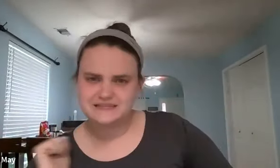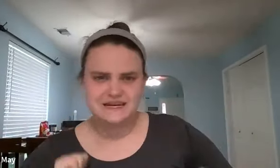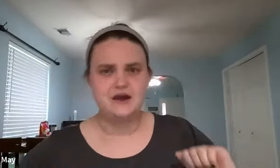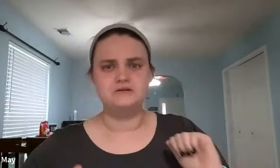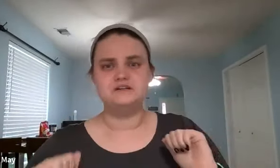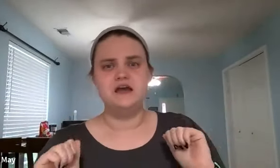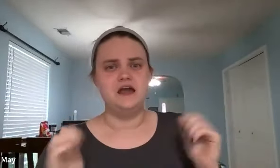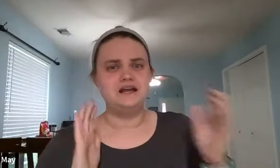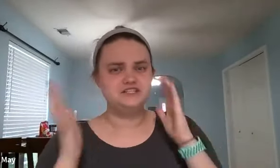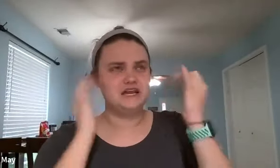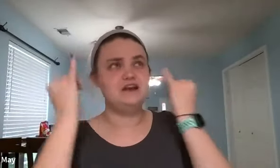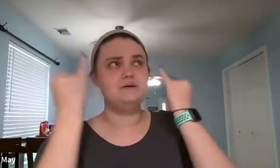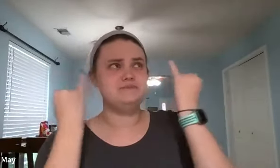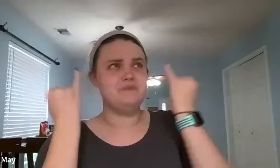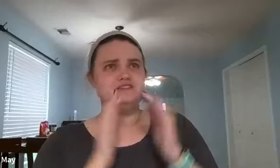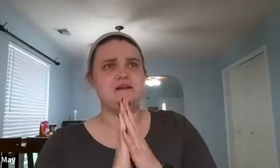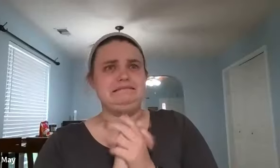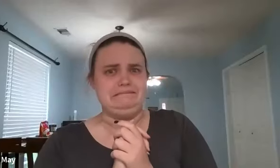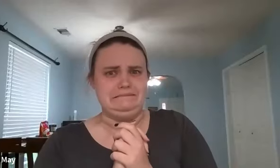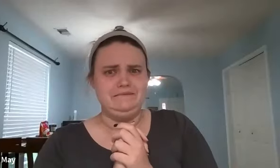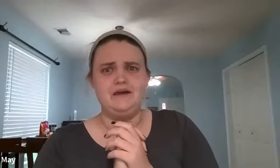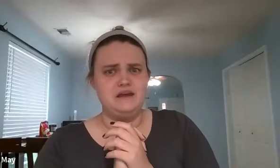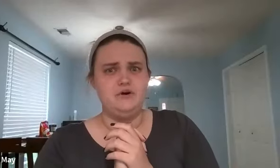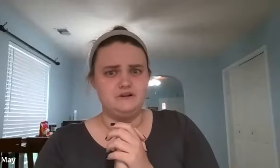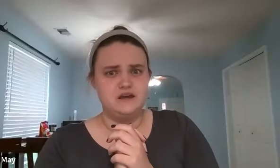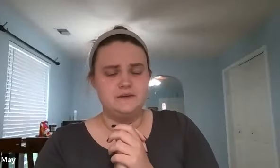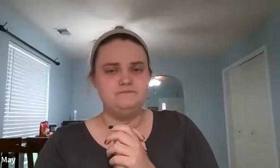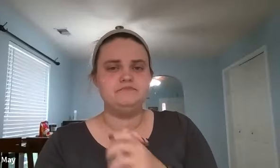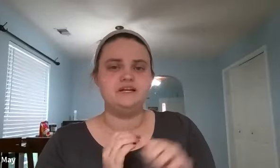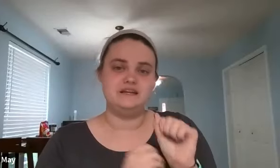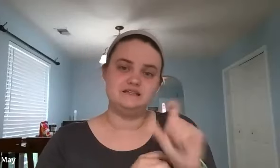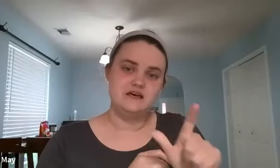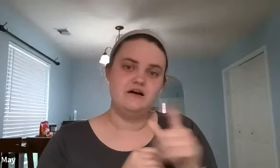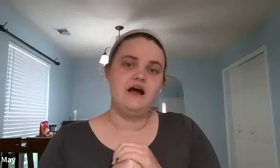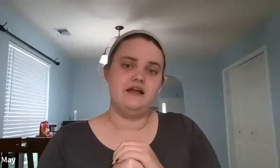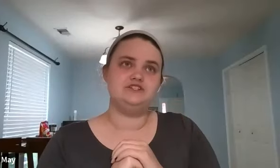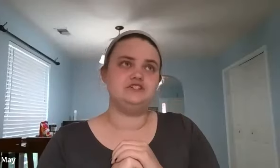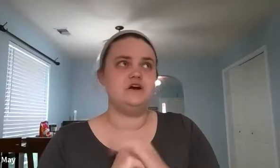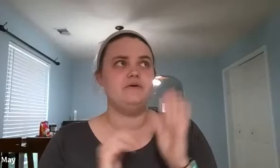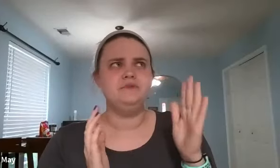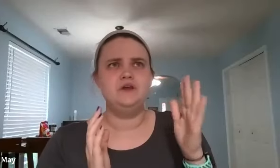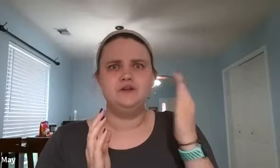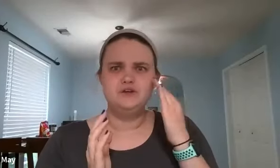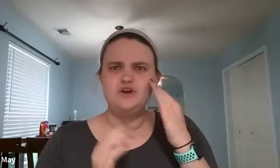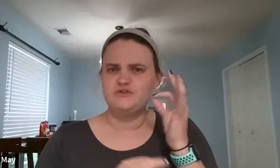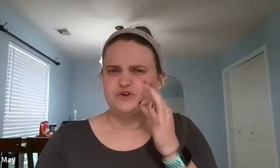it out. And I always imagine that. And I'm like, ooh, I would have a hard time. But in ASL, I can just go, the